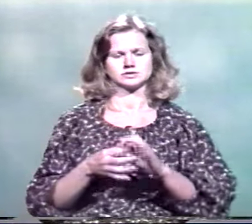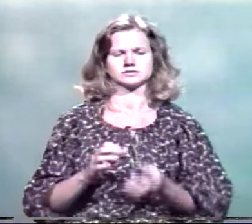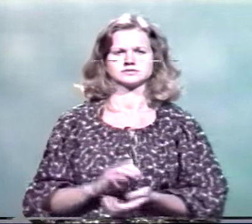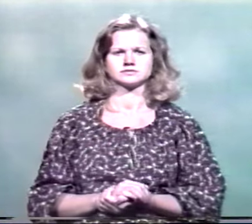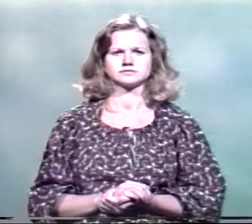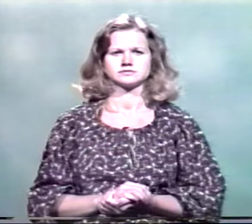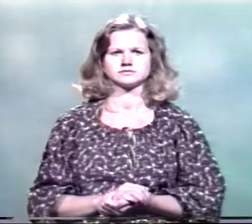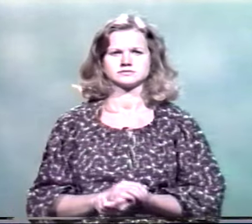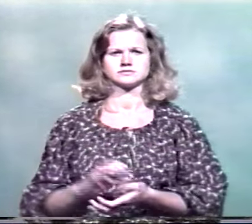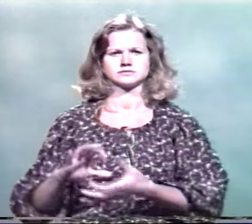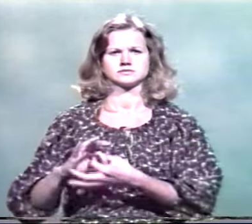chain,